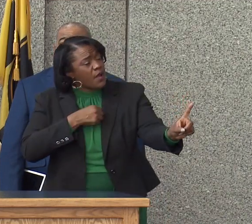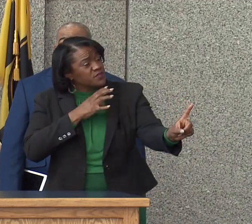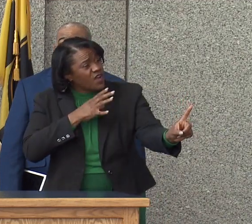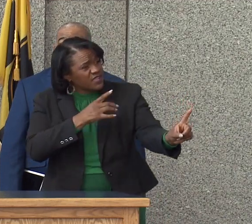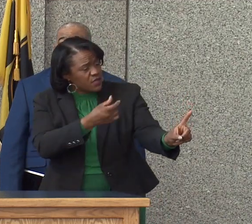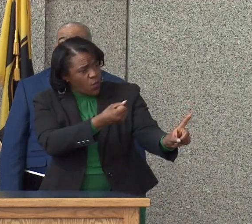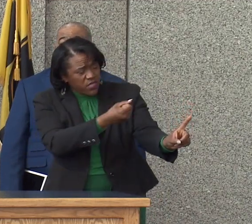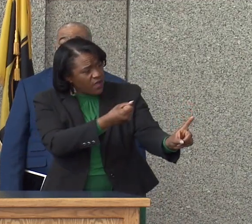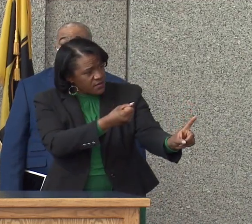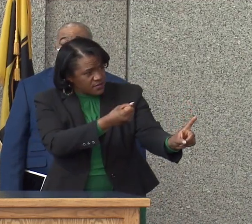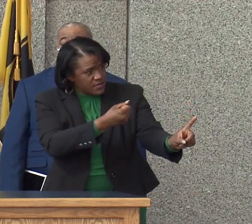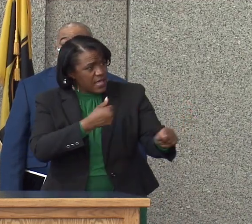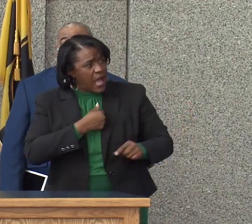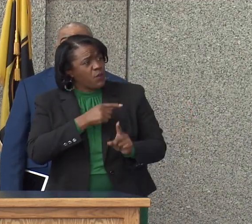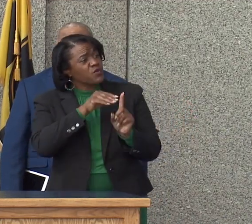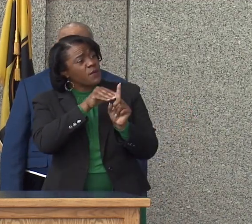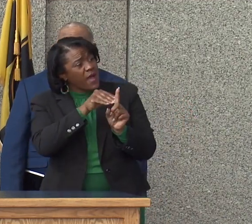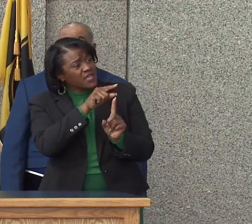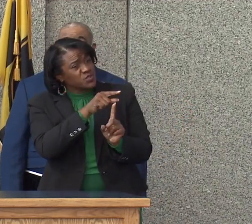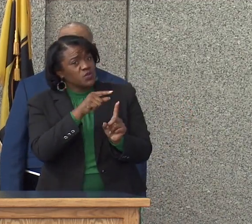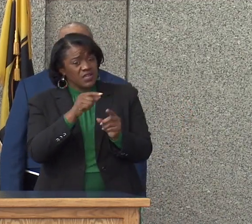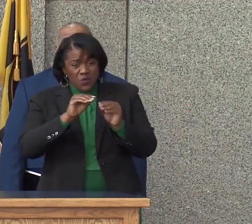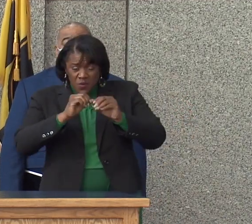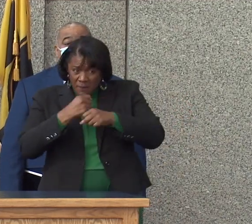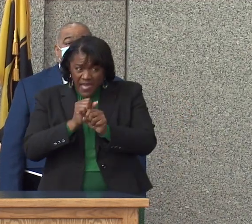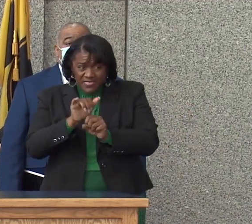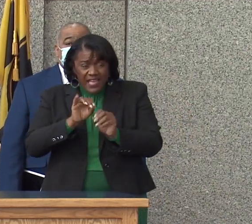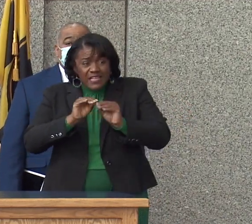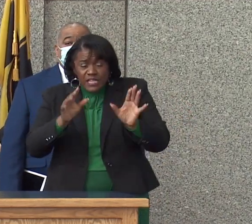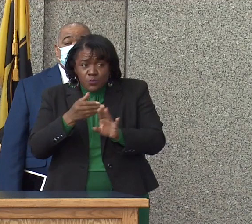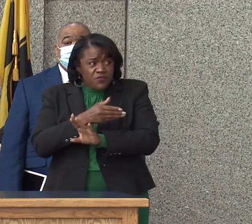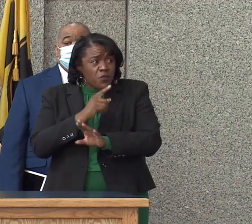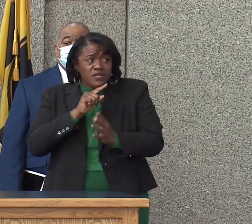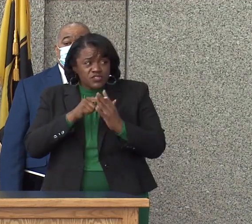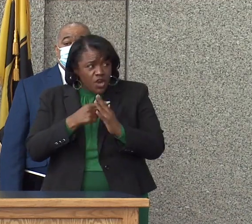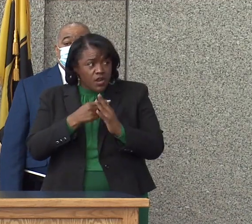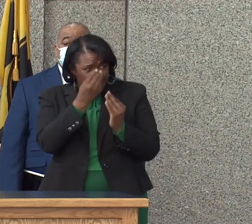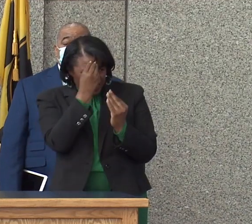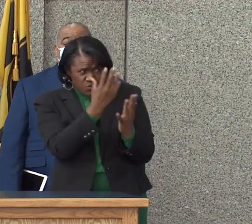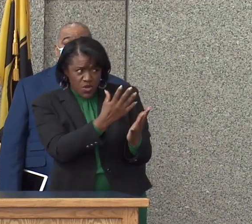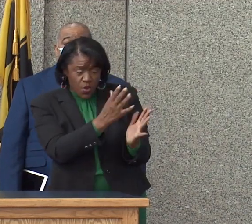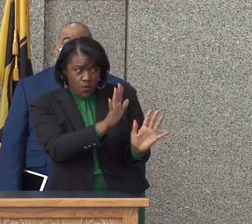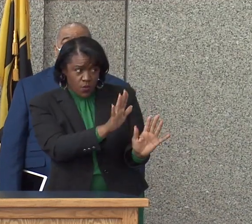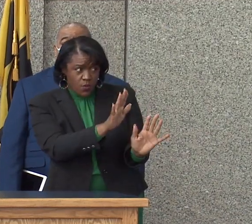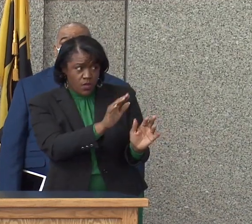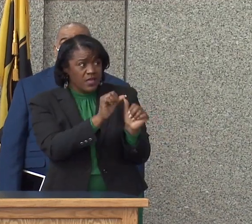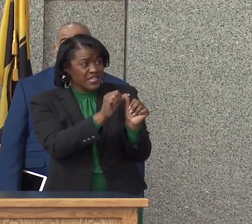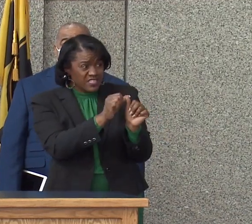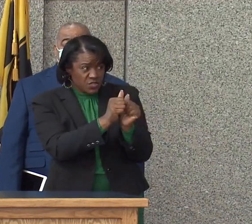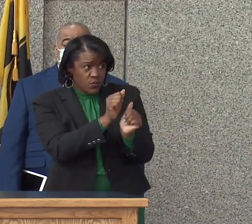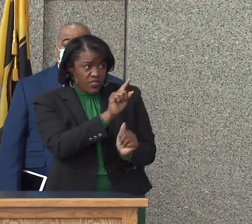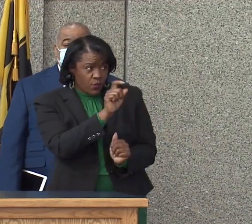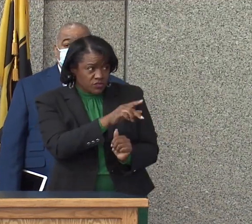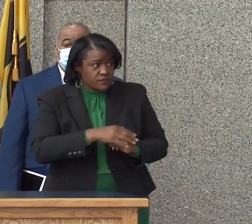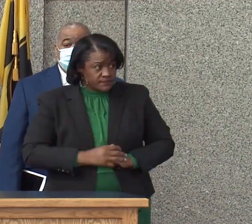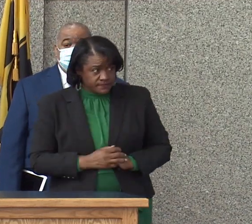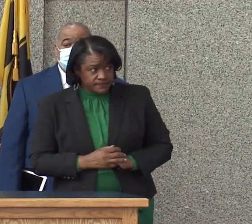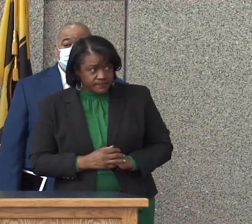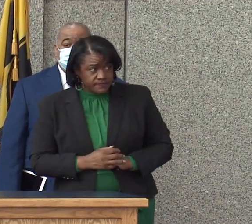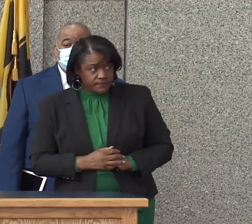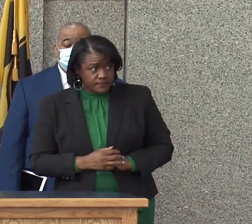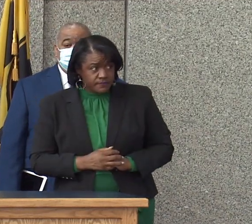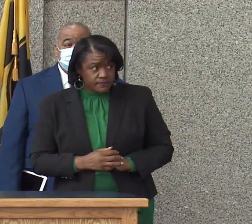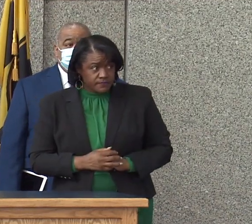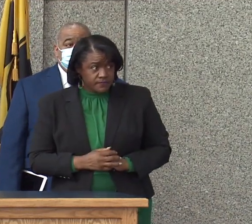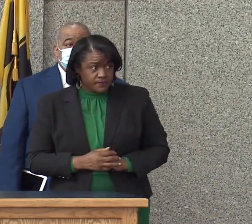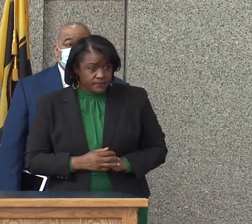just wait a second. And reminds you of that we make that be clear before we started, just to let you know. Continue with your question.